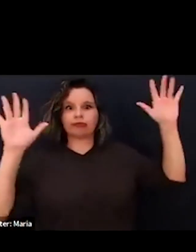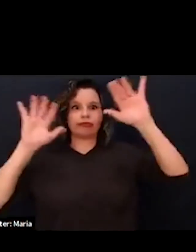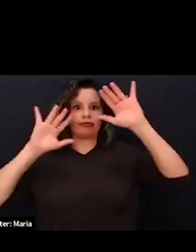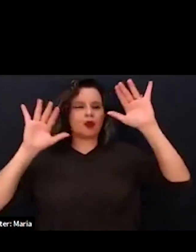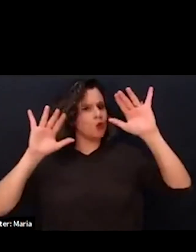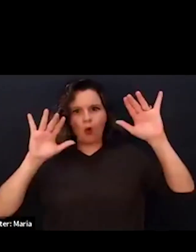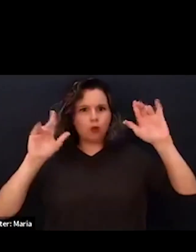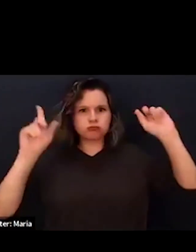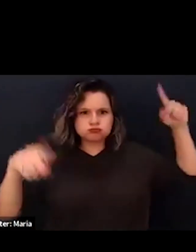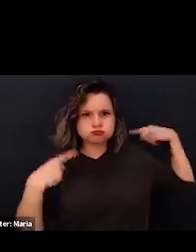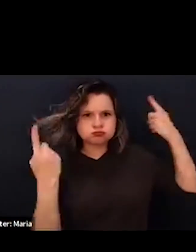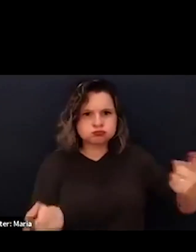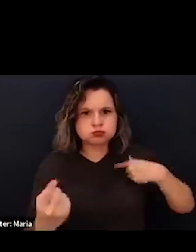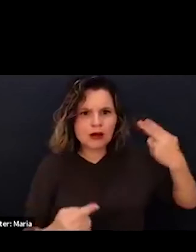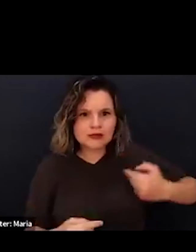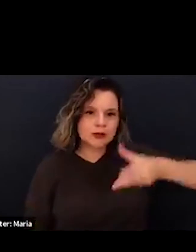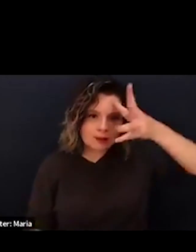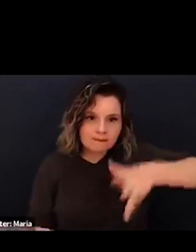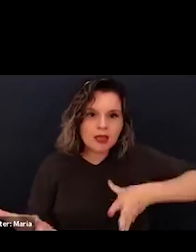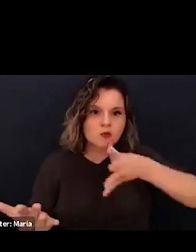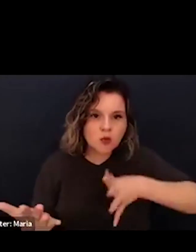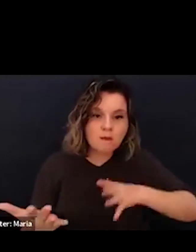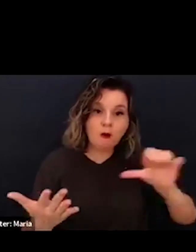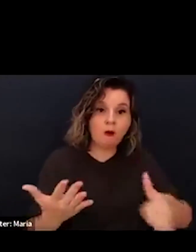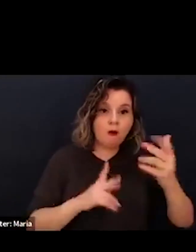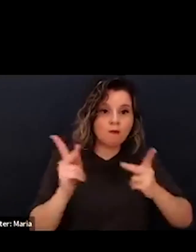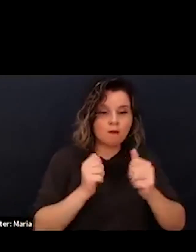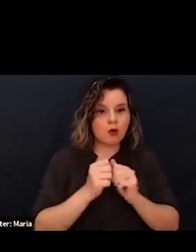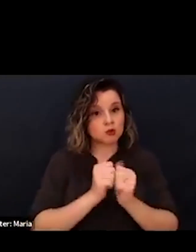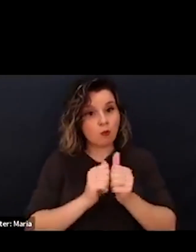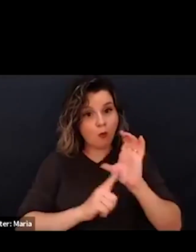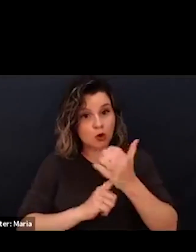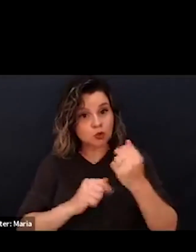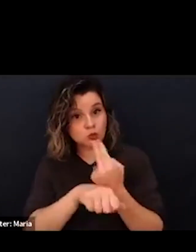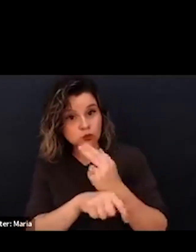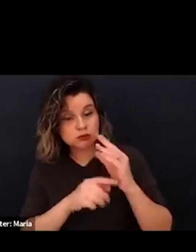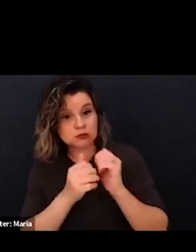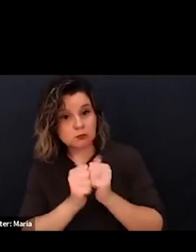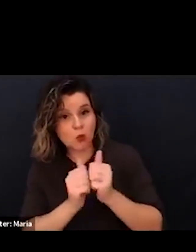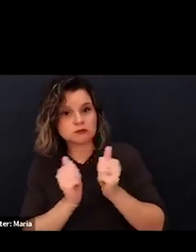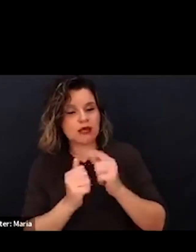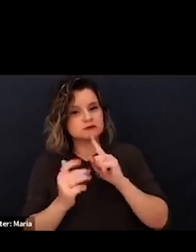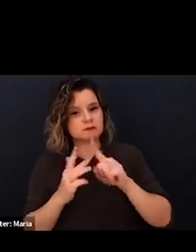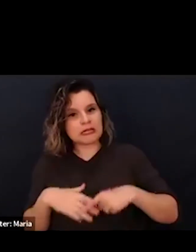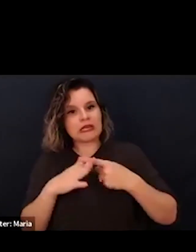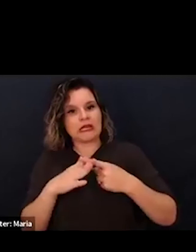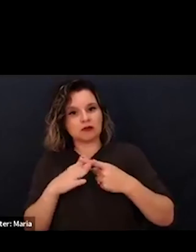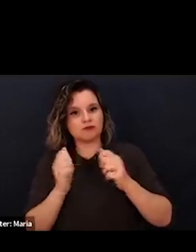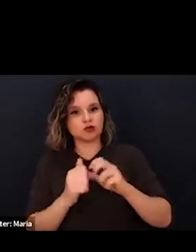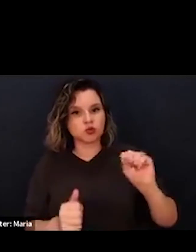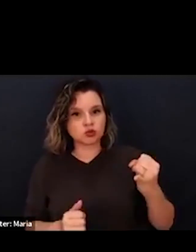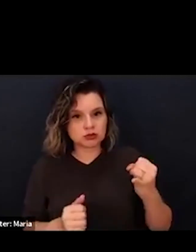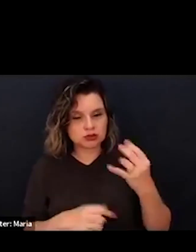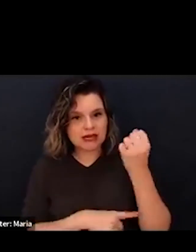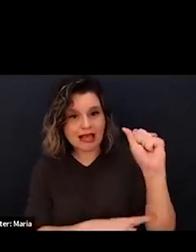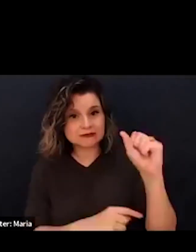of men and women and others in the sports culture using sport as a launching point for social justice activism.